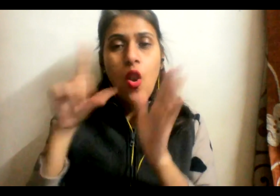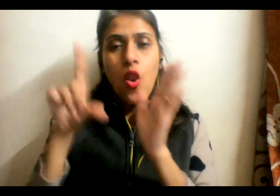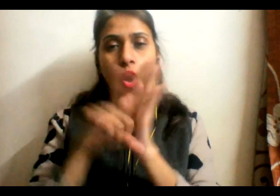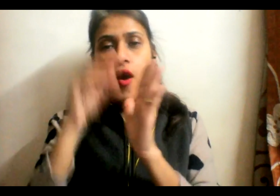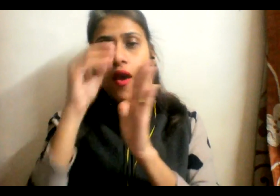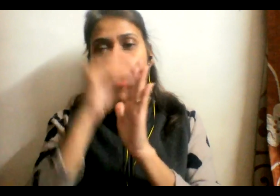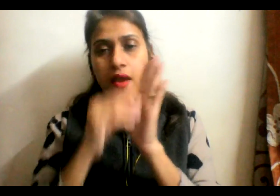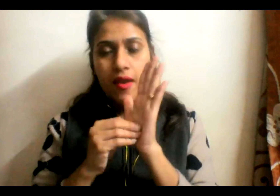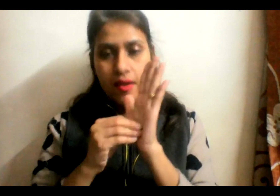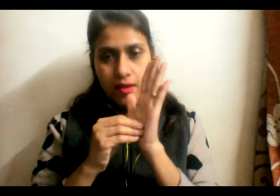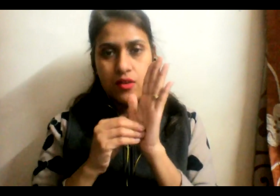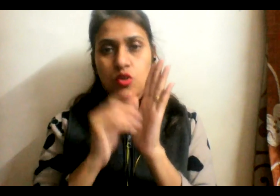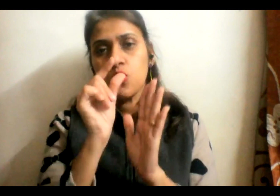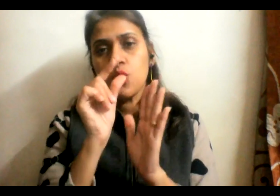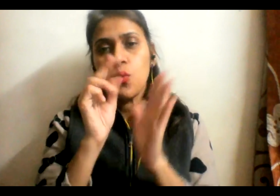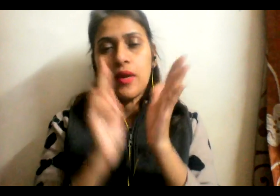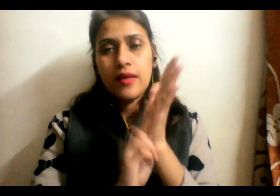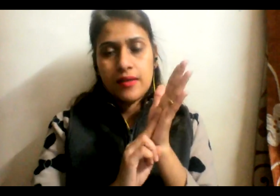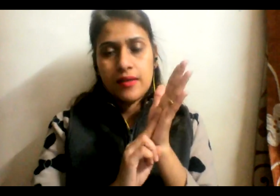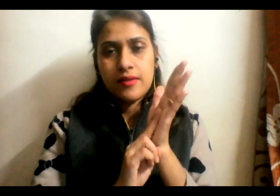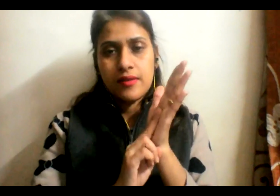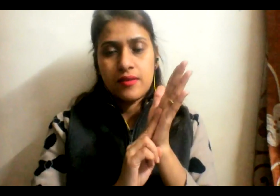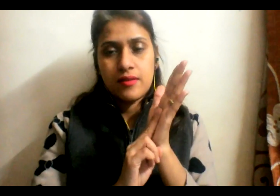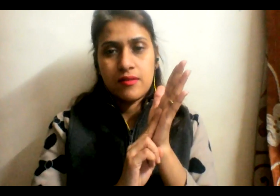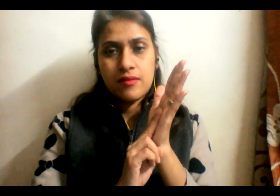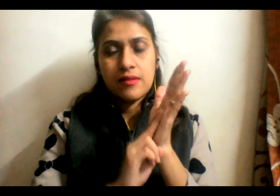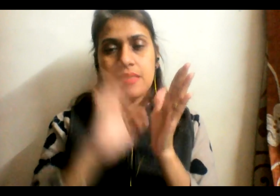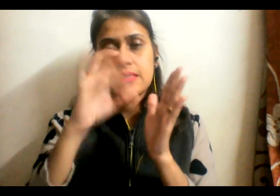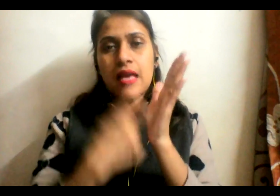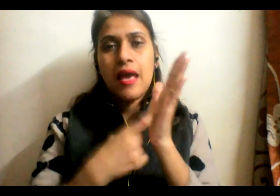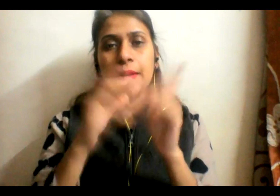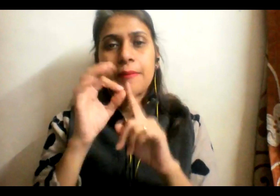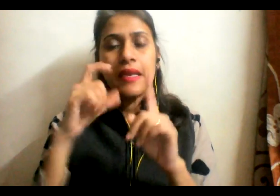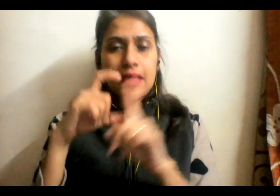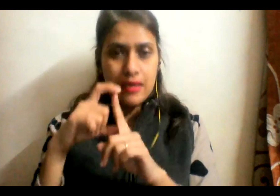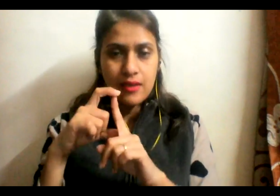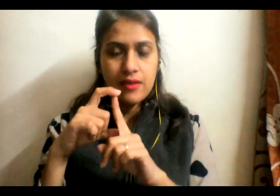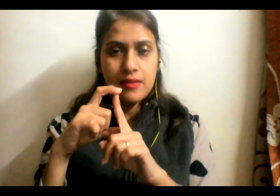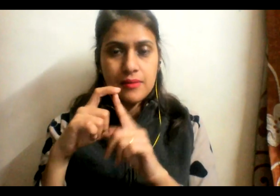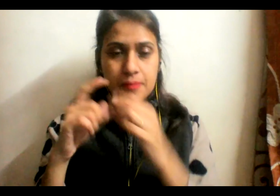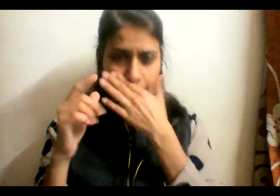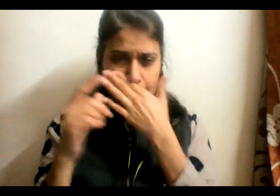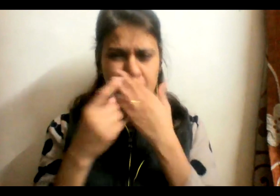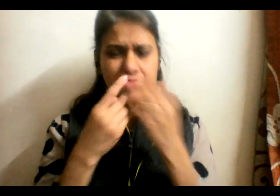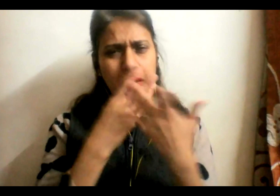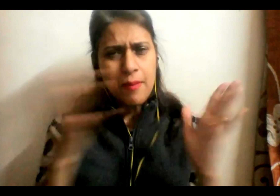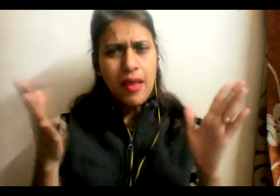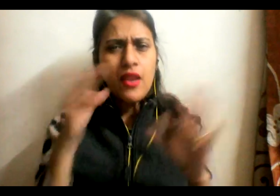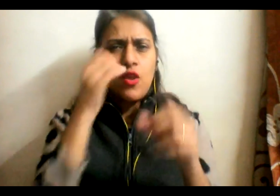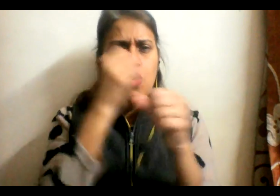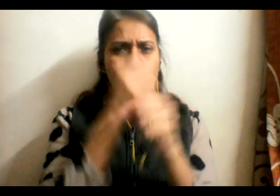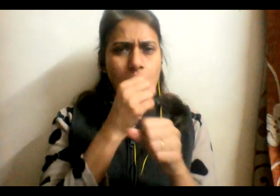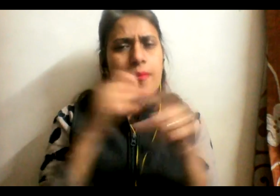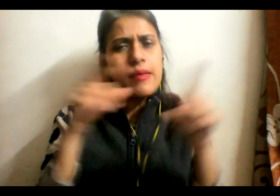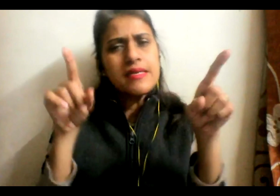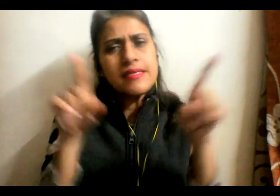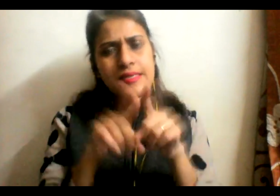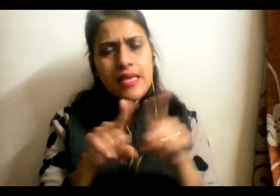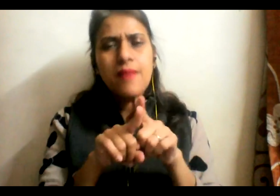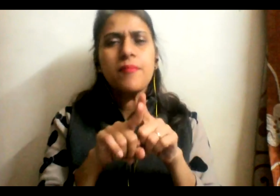an UN convention. So by that reason, it actually becomes applicable to various governments, and various governments are